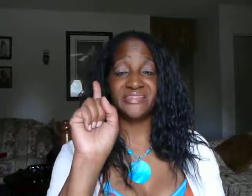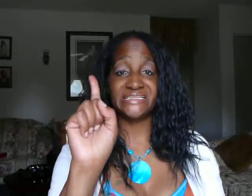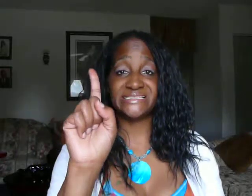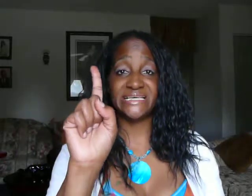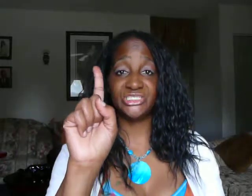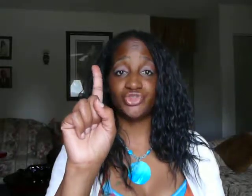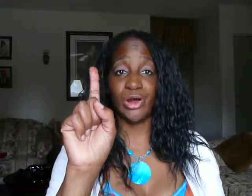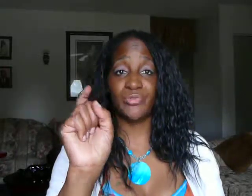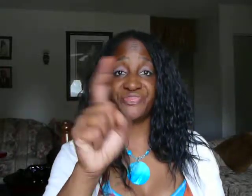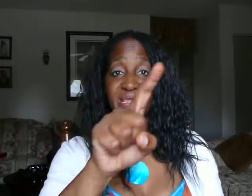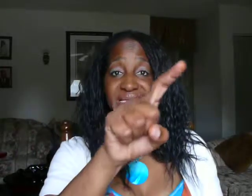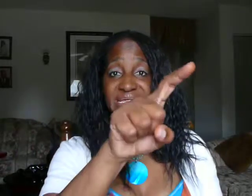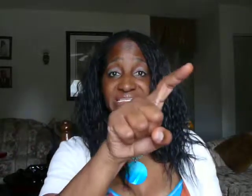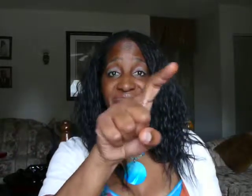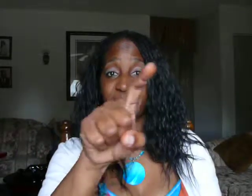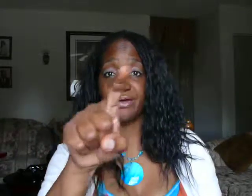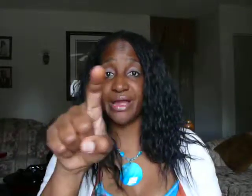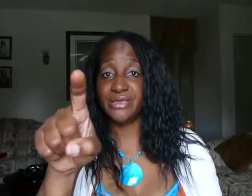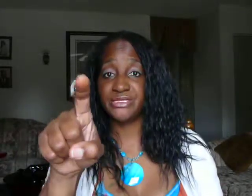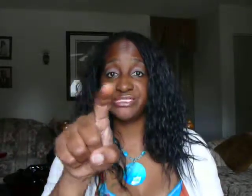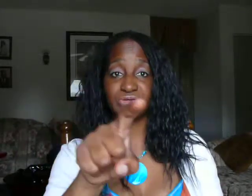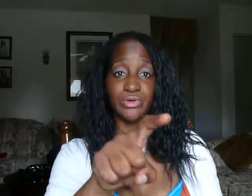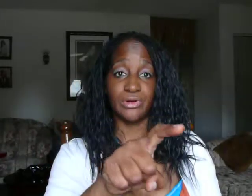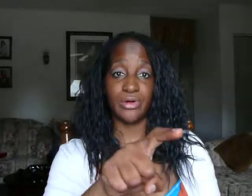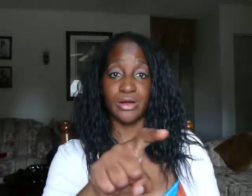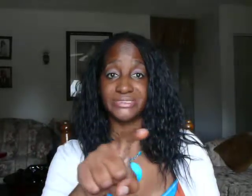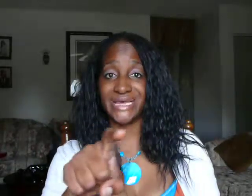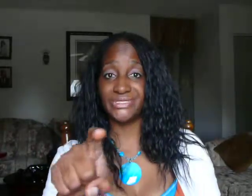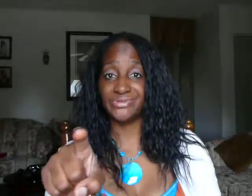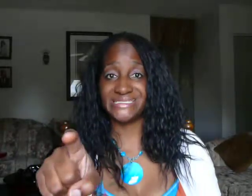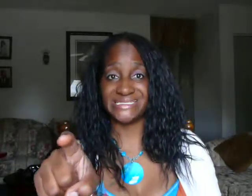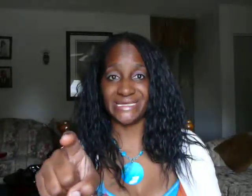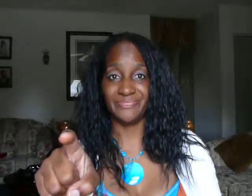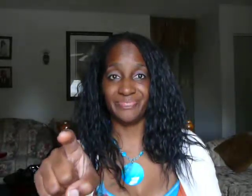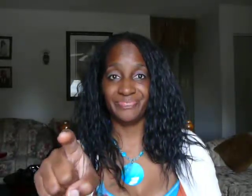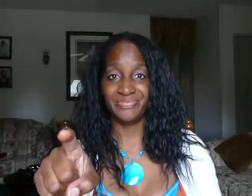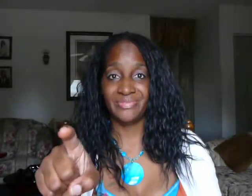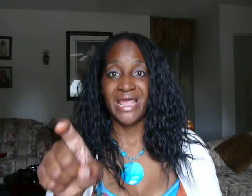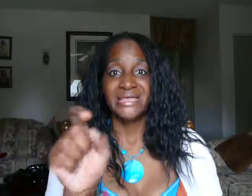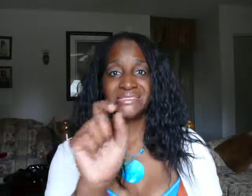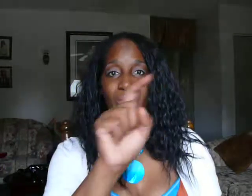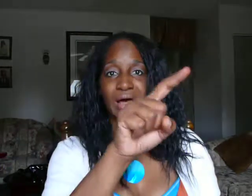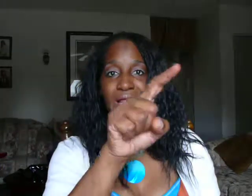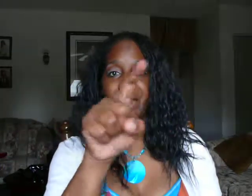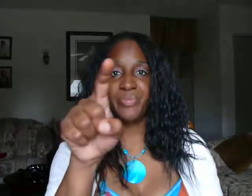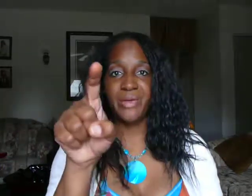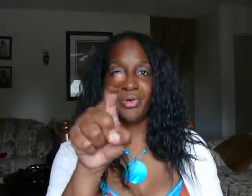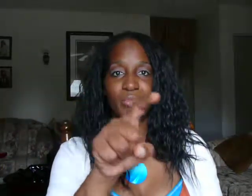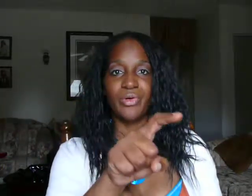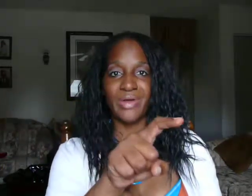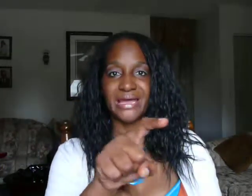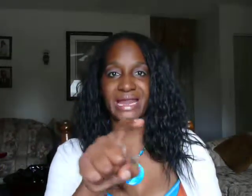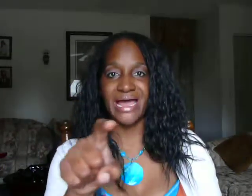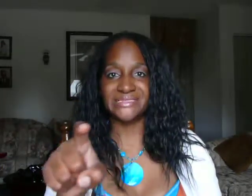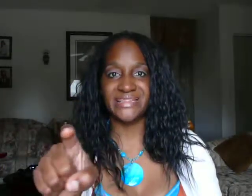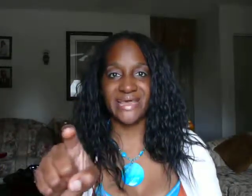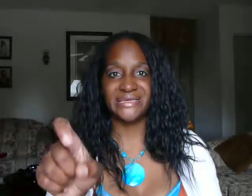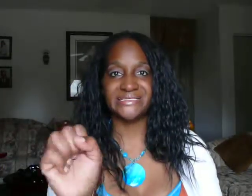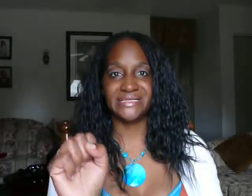the Z is drawn with the index finger, and you just go across and do a Z. So a lot of people will recognize that that is the